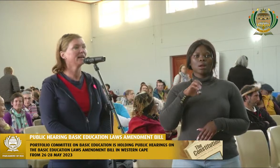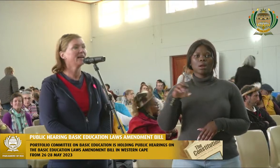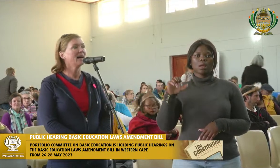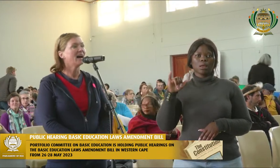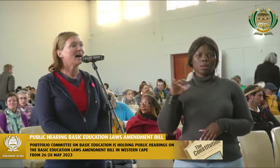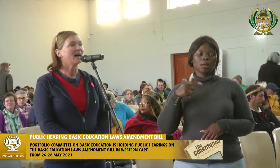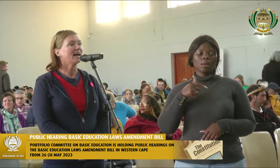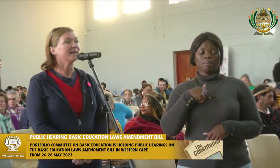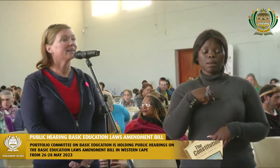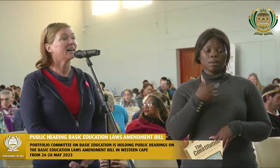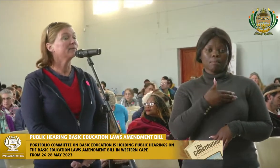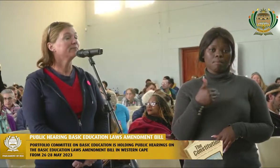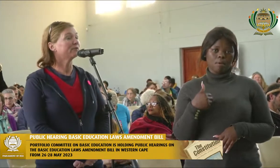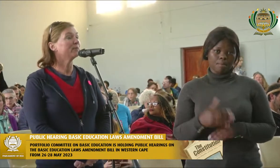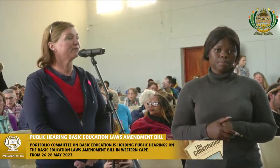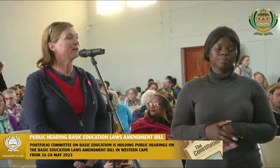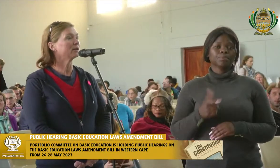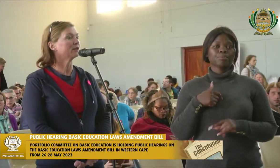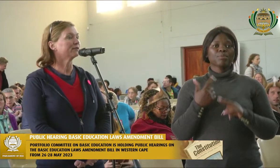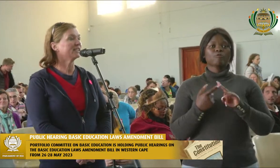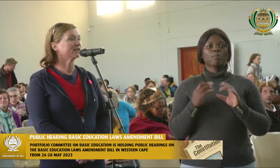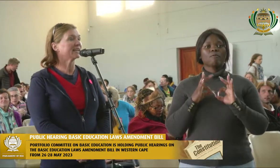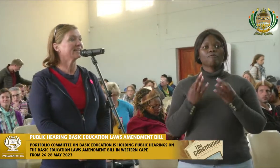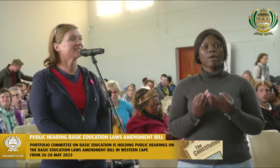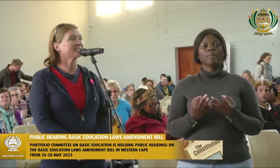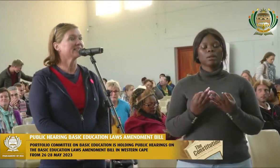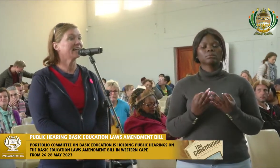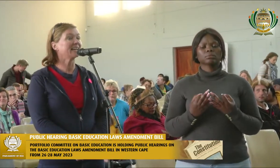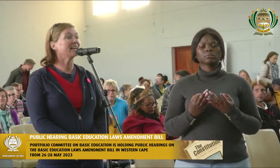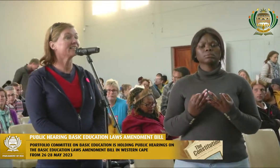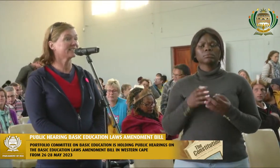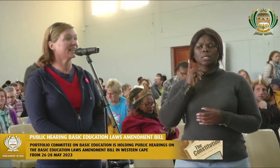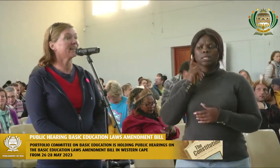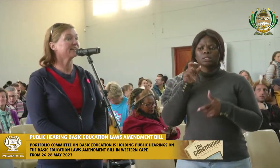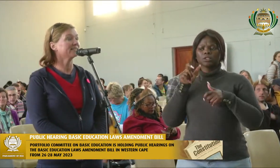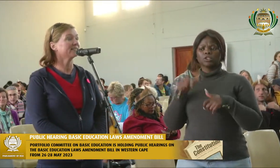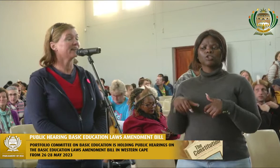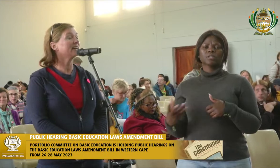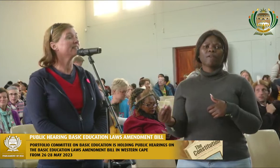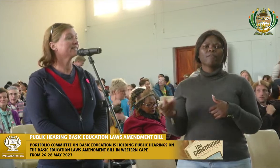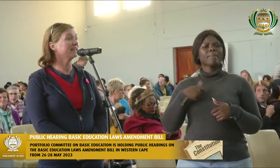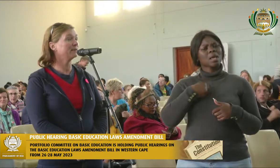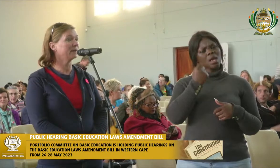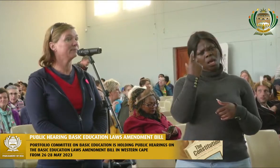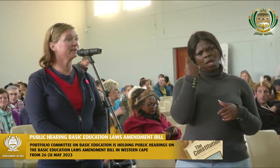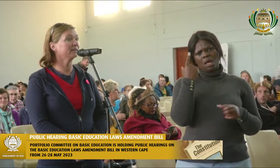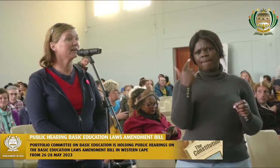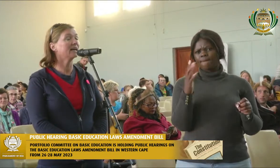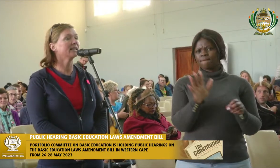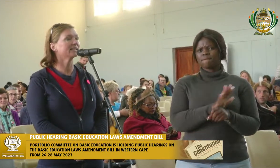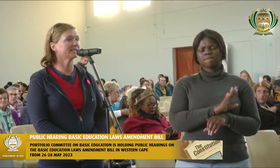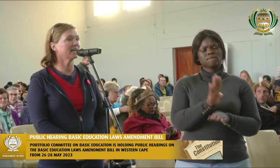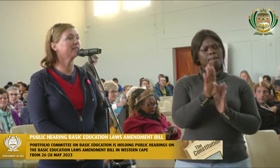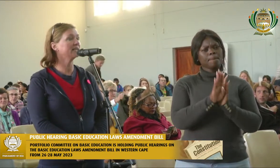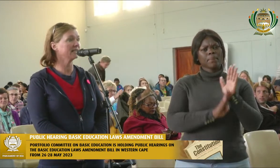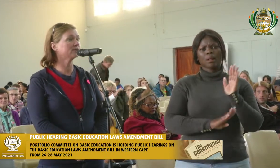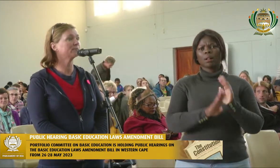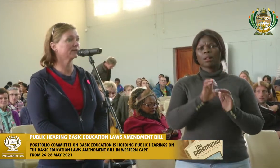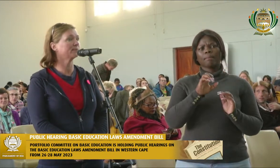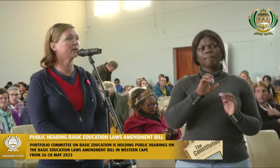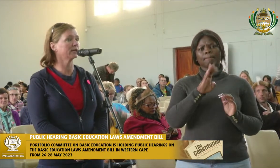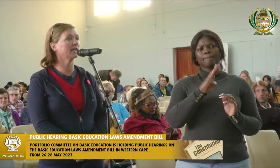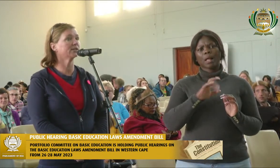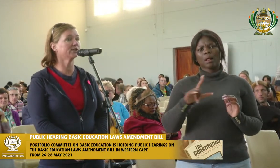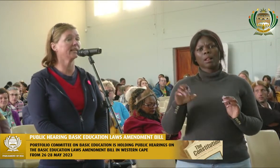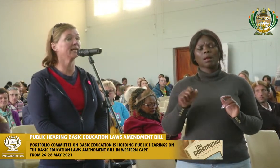mom. And I am from a family of educators, and I understand. I understand the billable, I understand the need